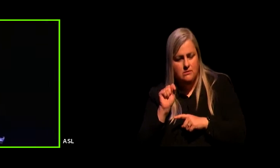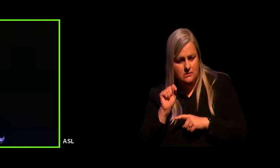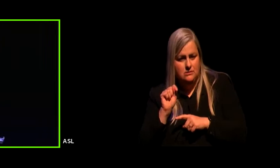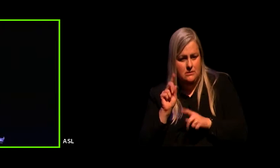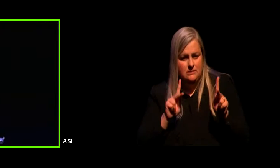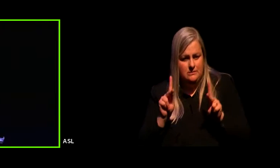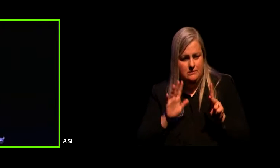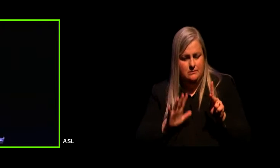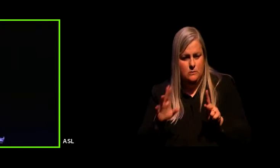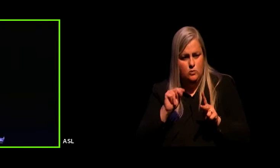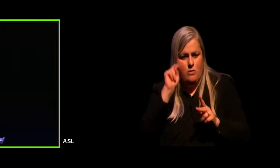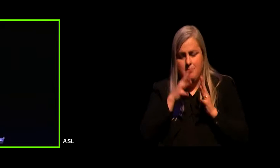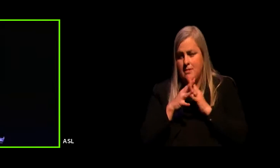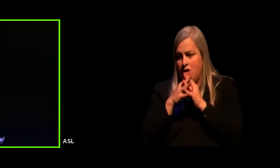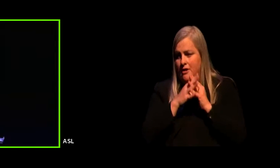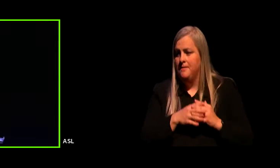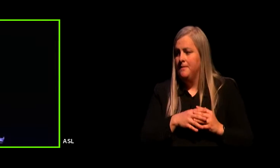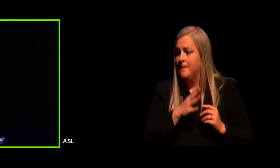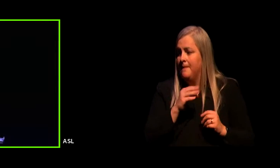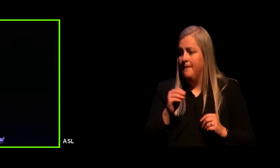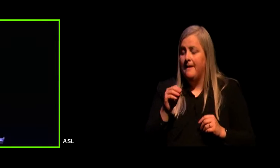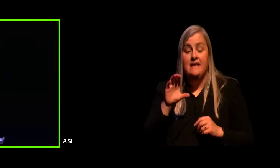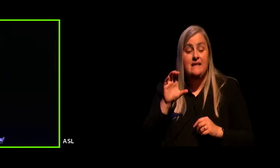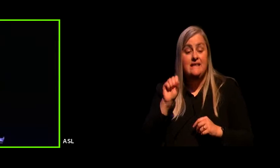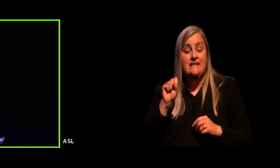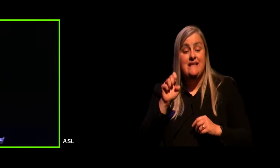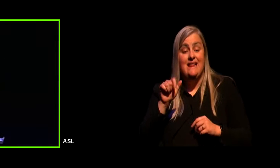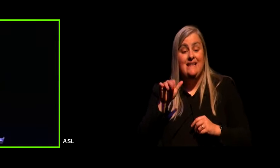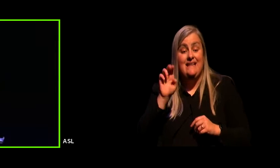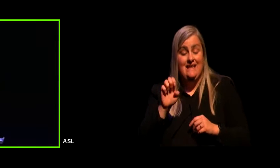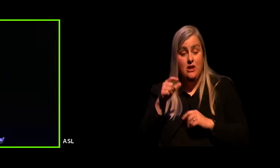hear how PhD candidate Céline Mallet-Gauthier,